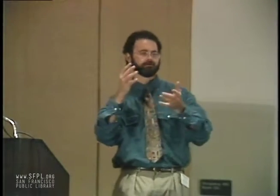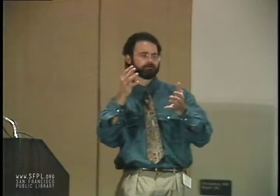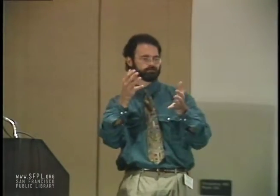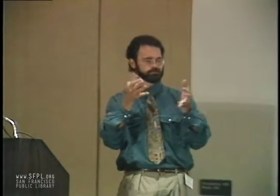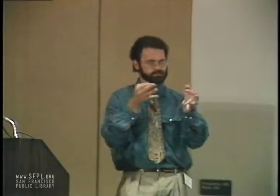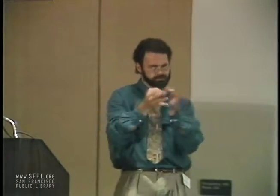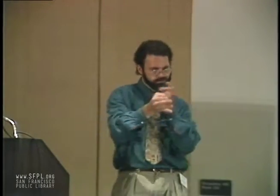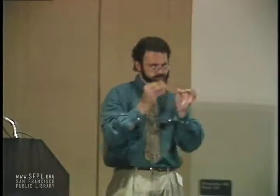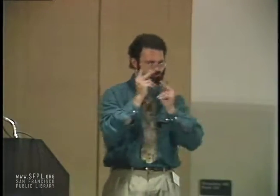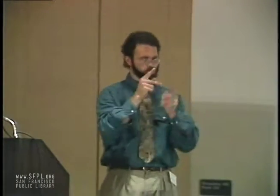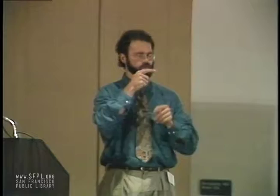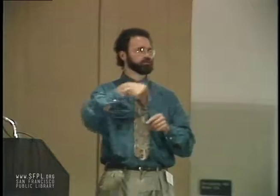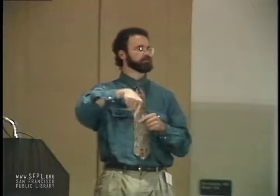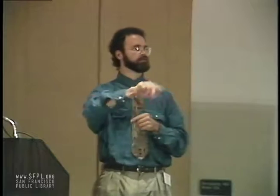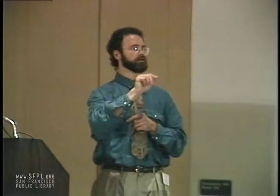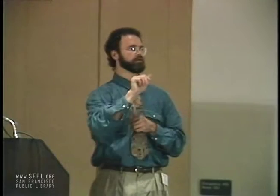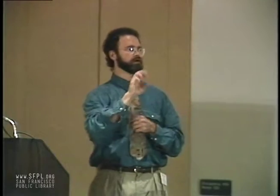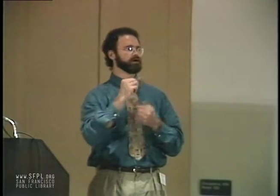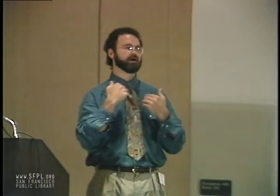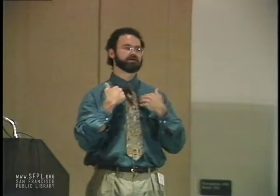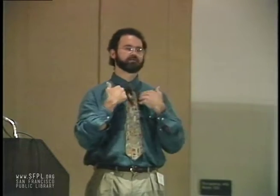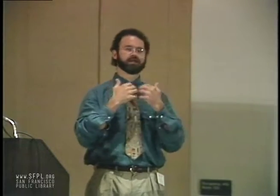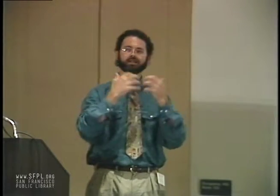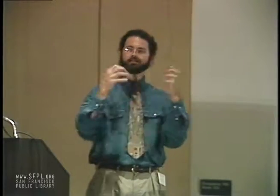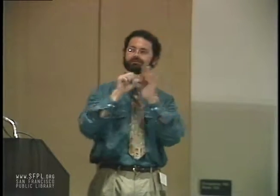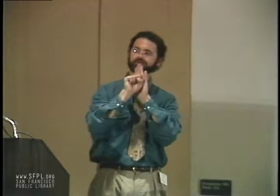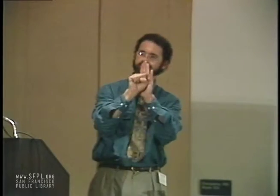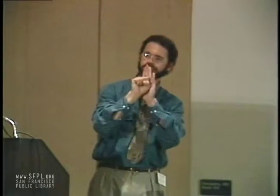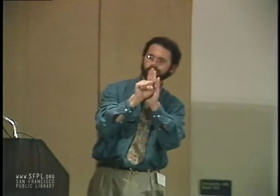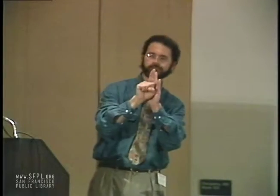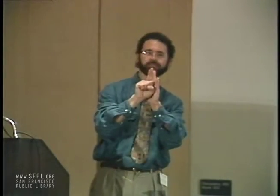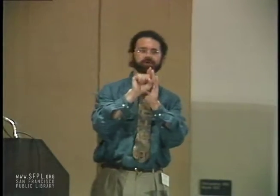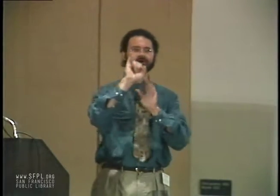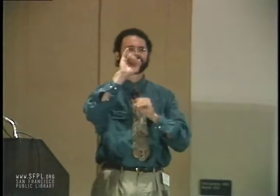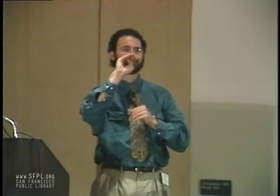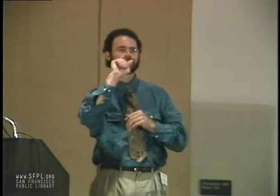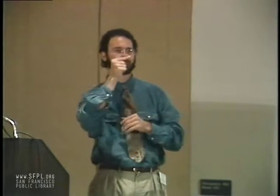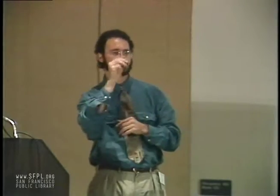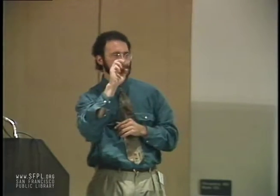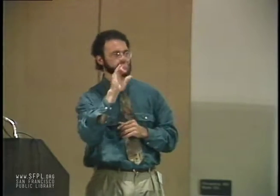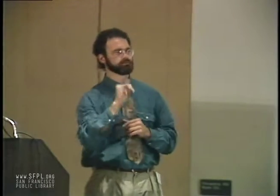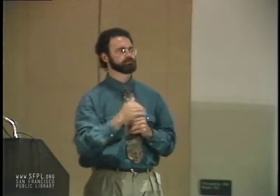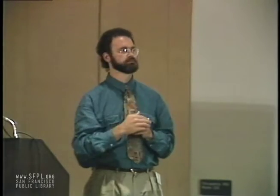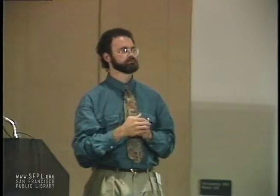As usually happens with myths, they're modified to serve the purpose of the culture.